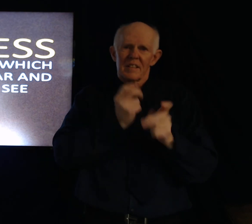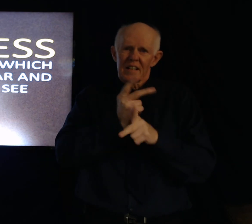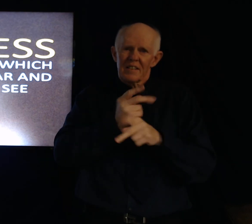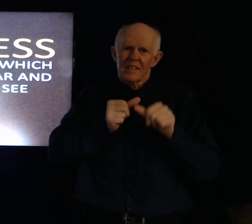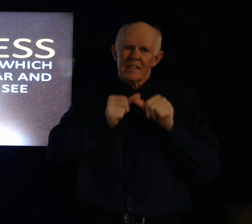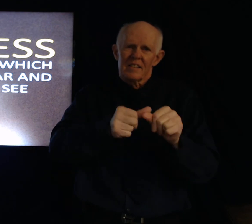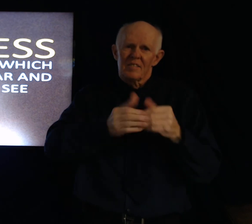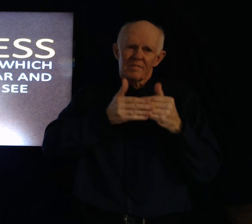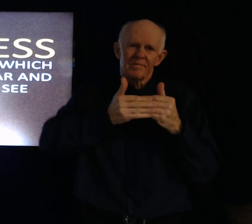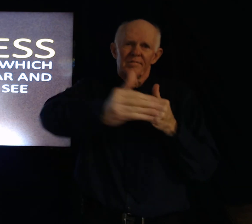together